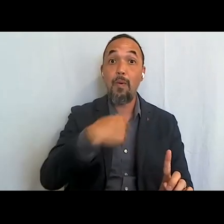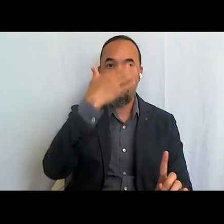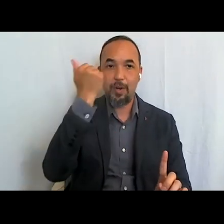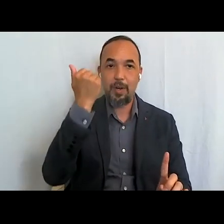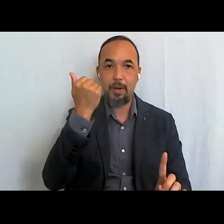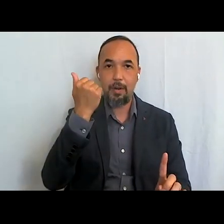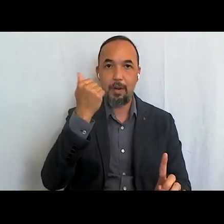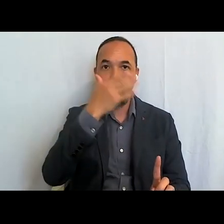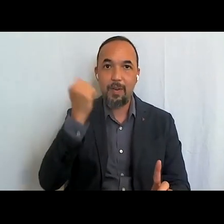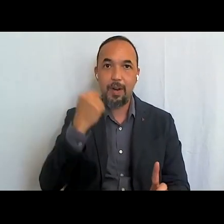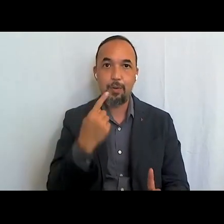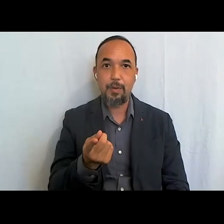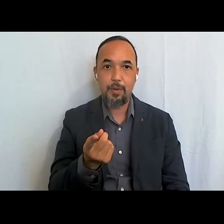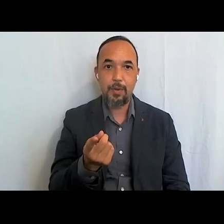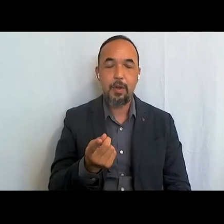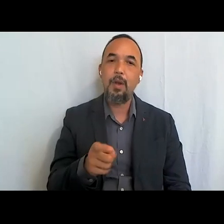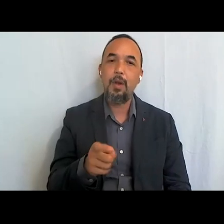I forgot to tell you.